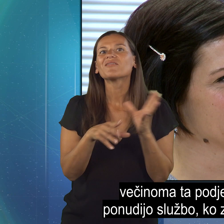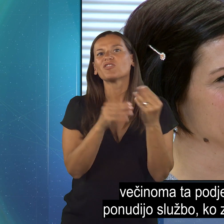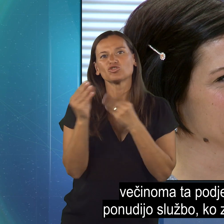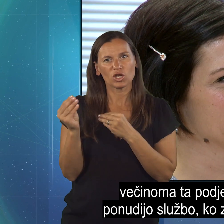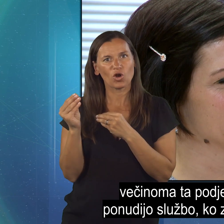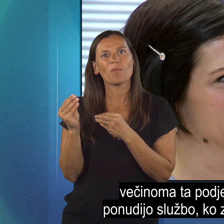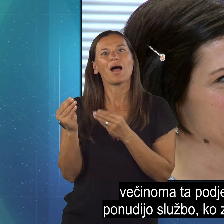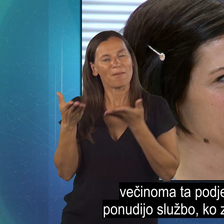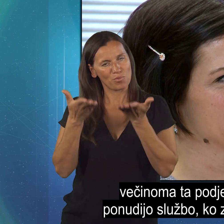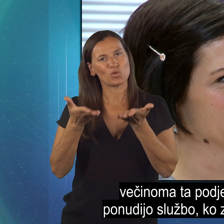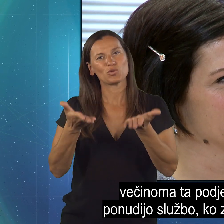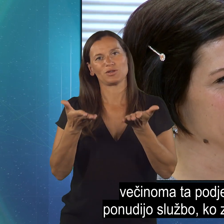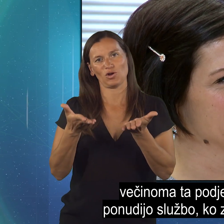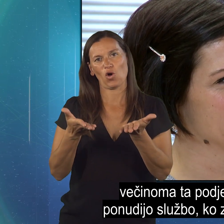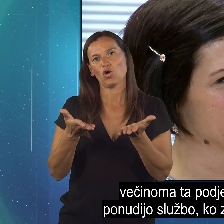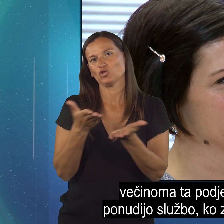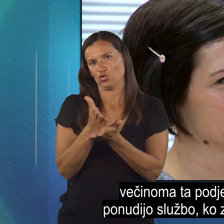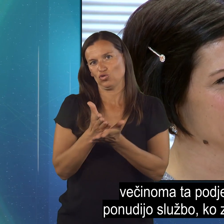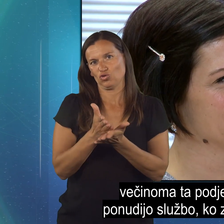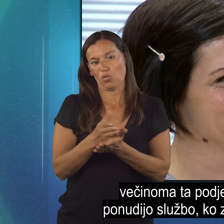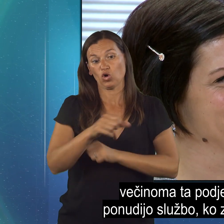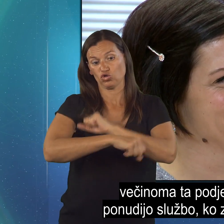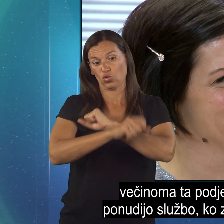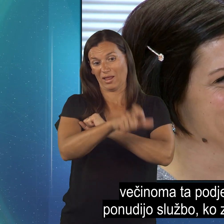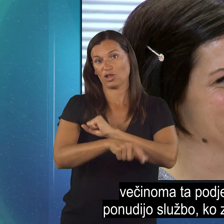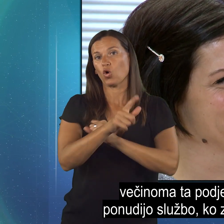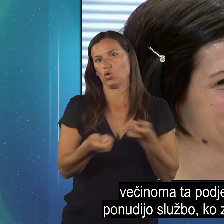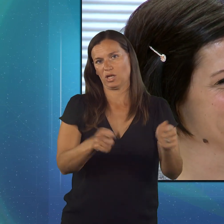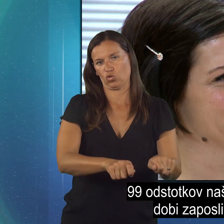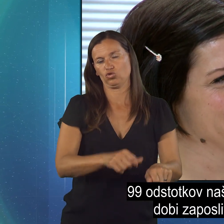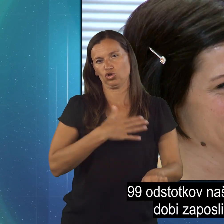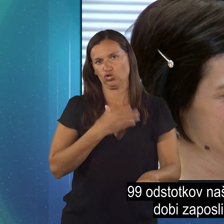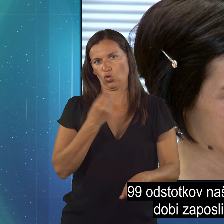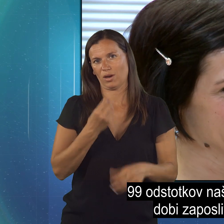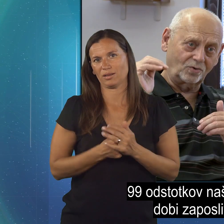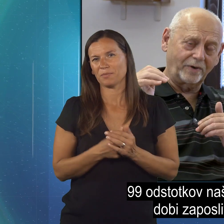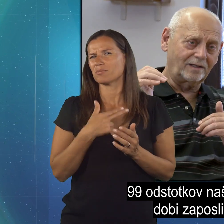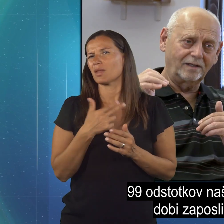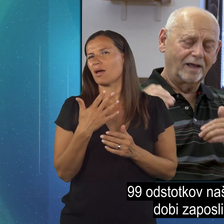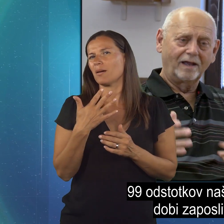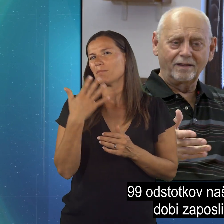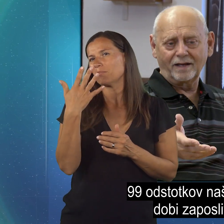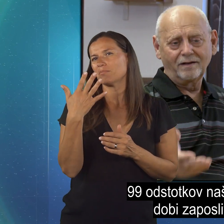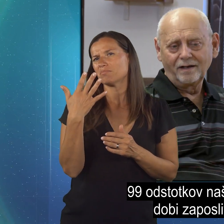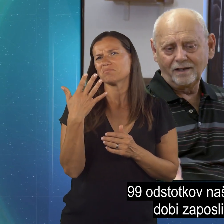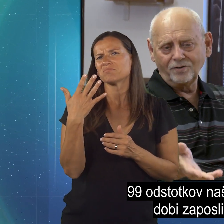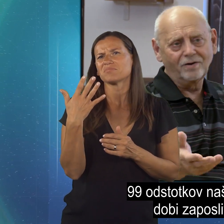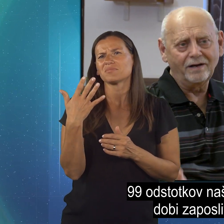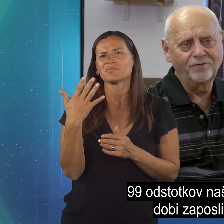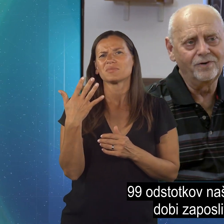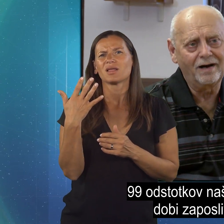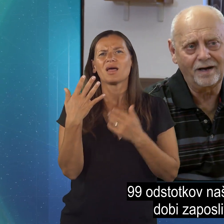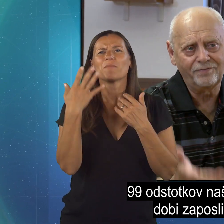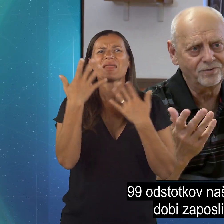of the time, those businesses offer a job to the students when they finish school. We place a very high, 95% of our